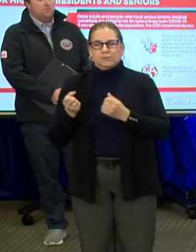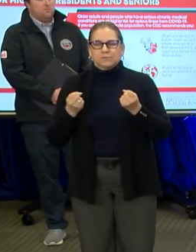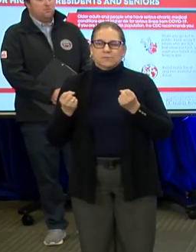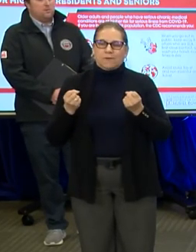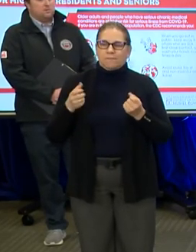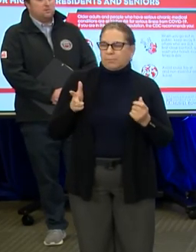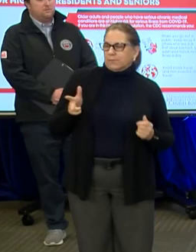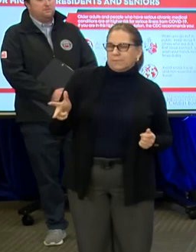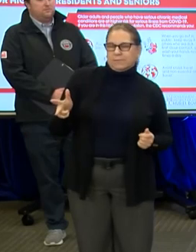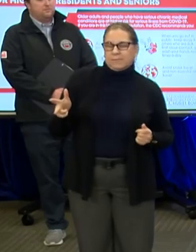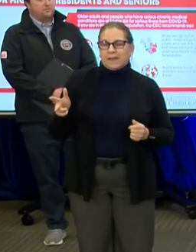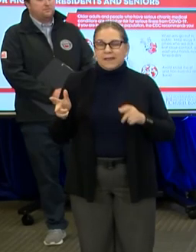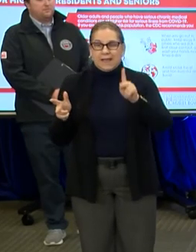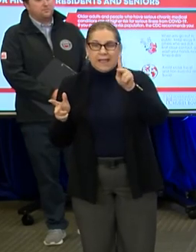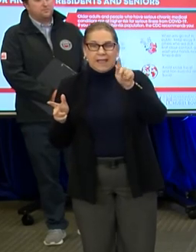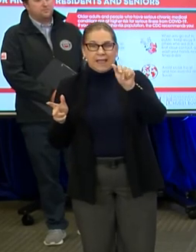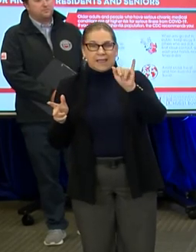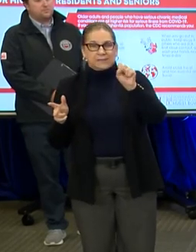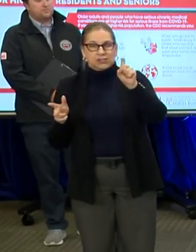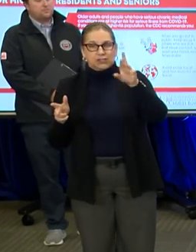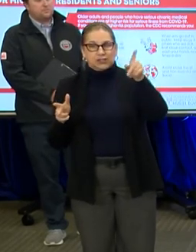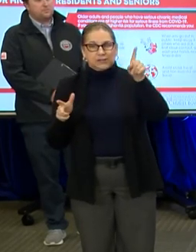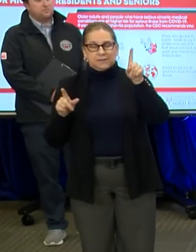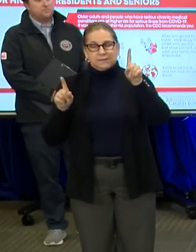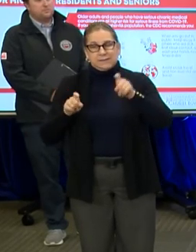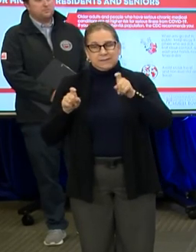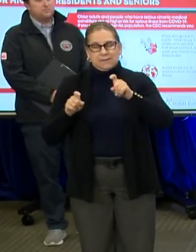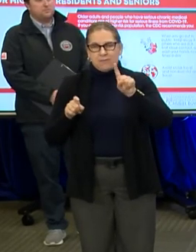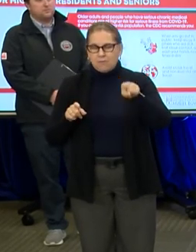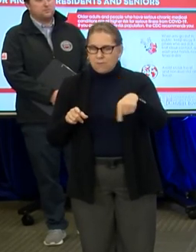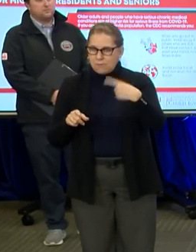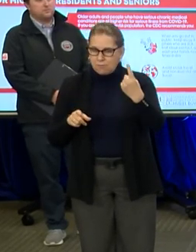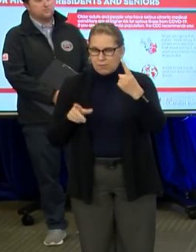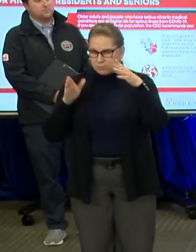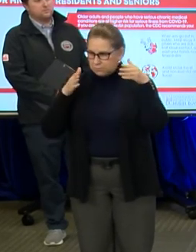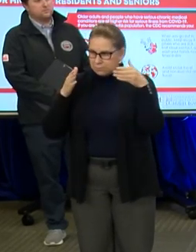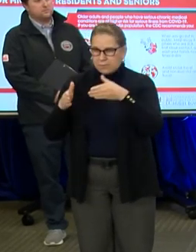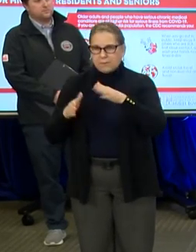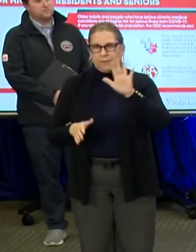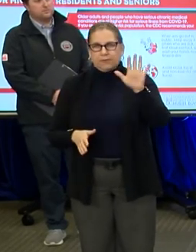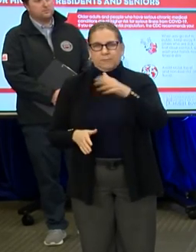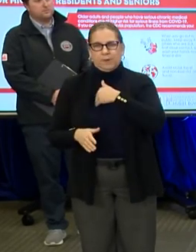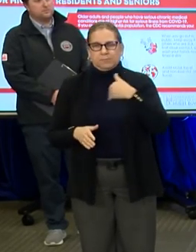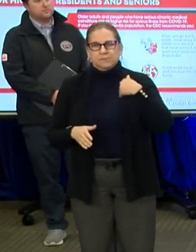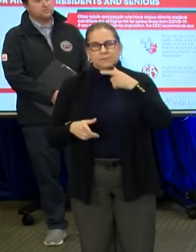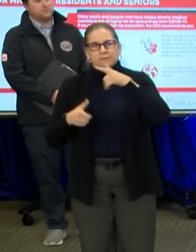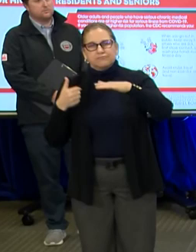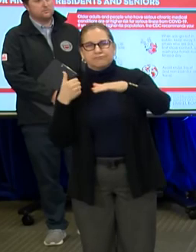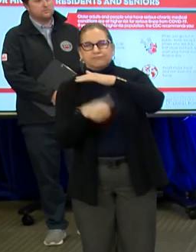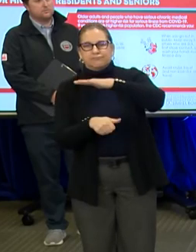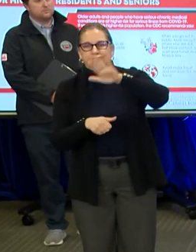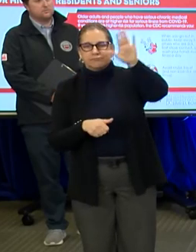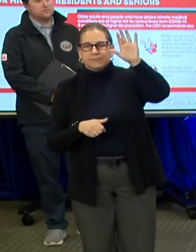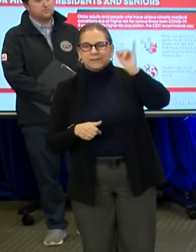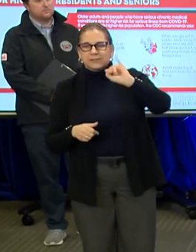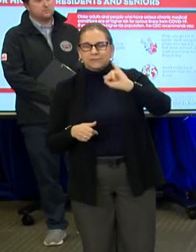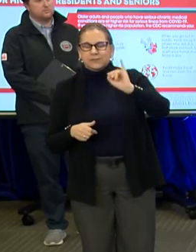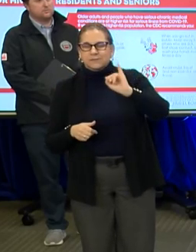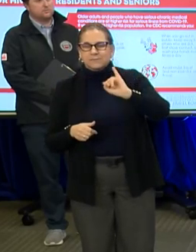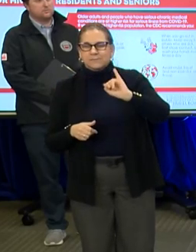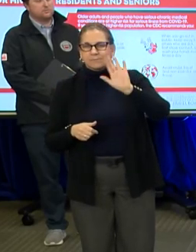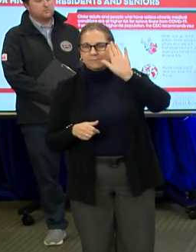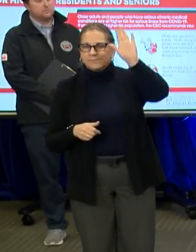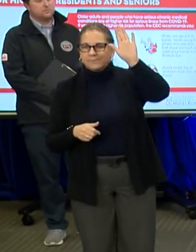doctor's order and appointment for the test. In addition, Kaiser has implemented an expanded triage site adjacent